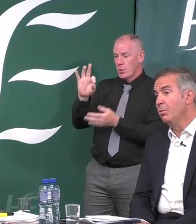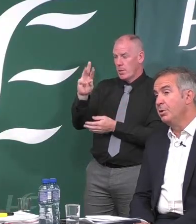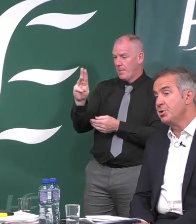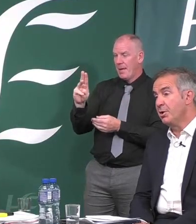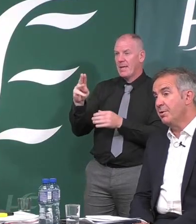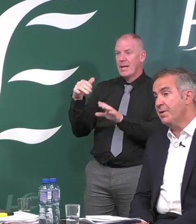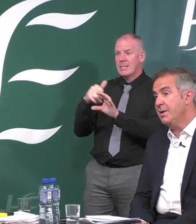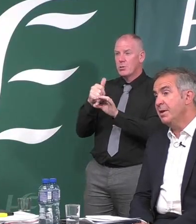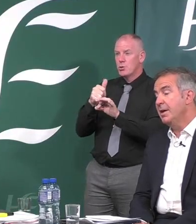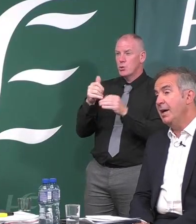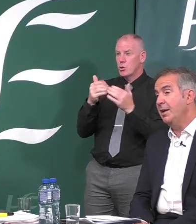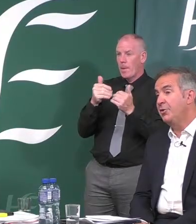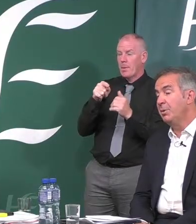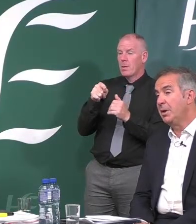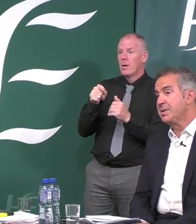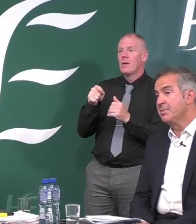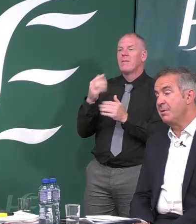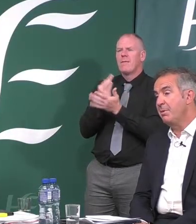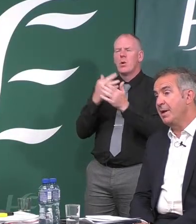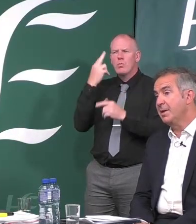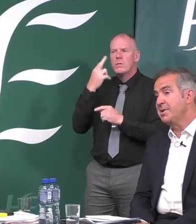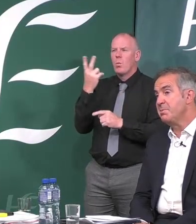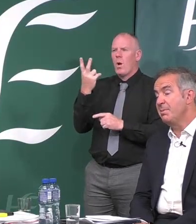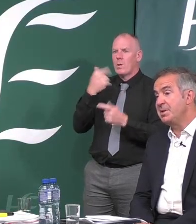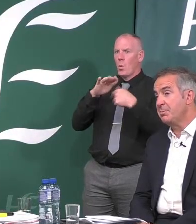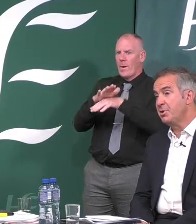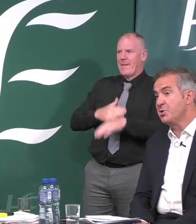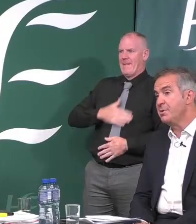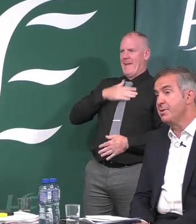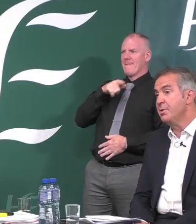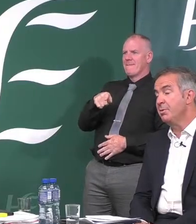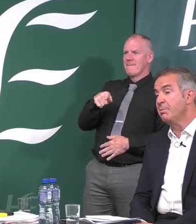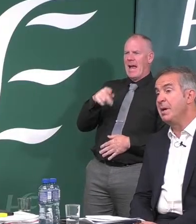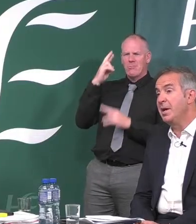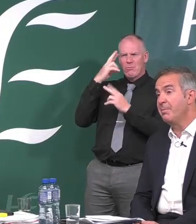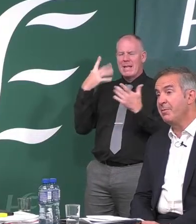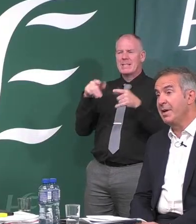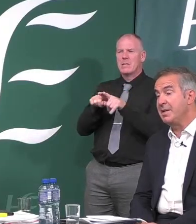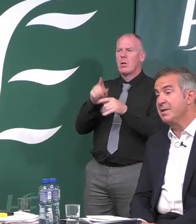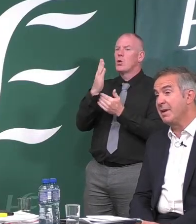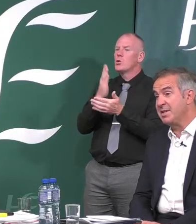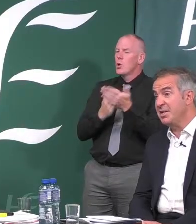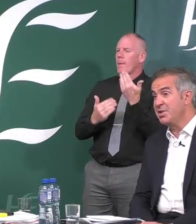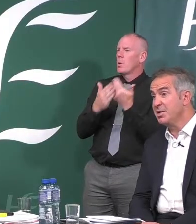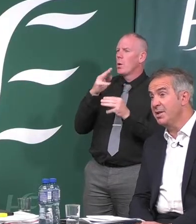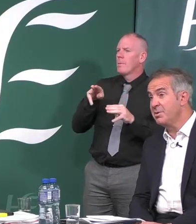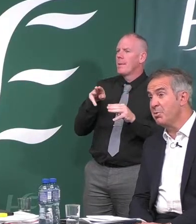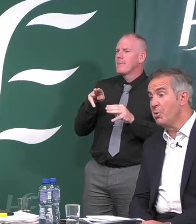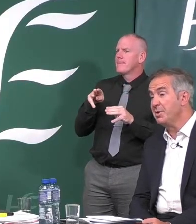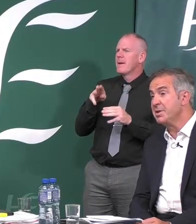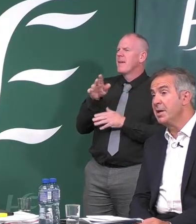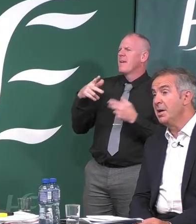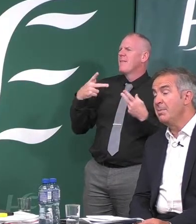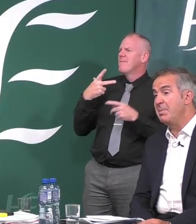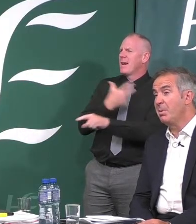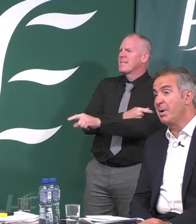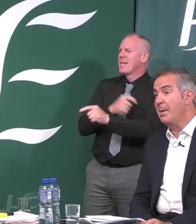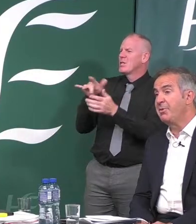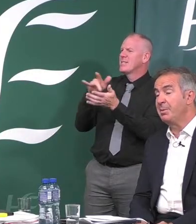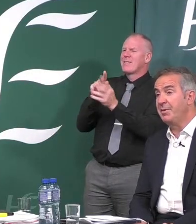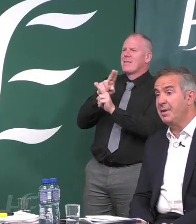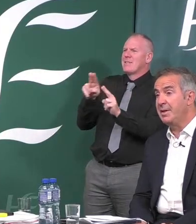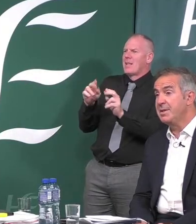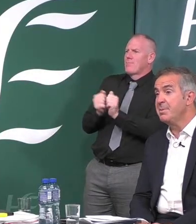reasons. One is geography. And two will also be, we recognise there may be some young children who may not find a vaccination centre appropriate,